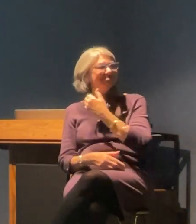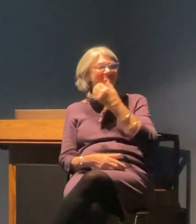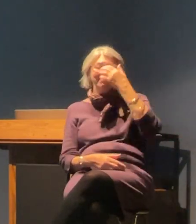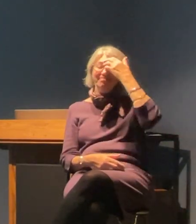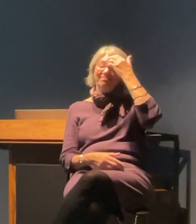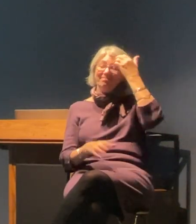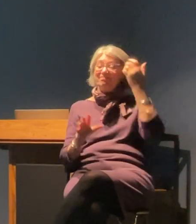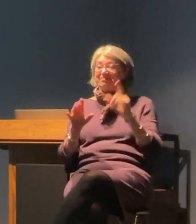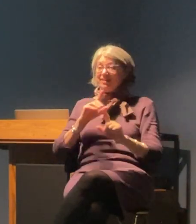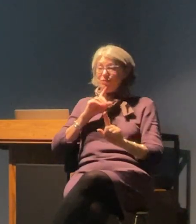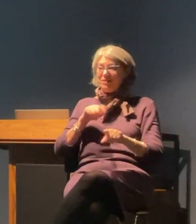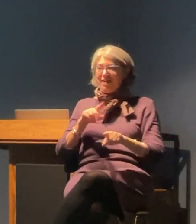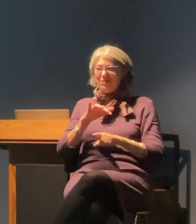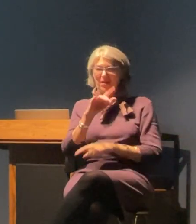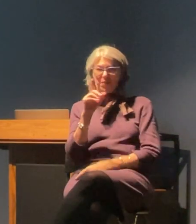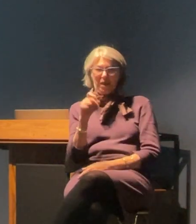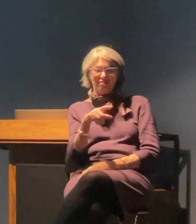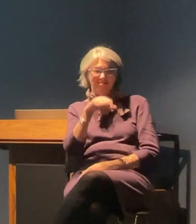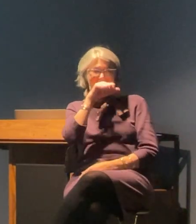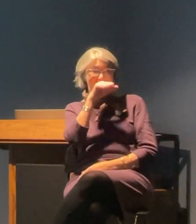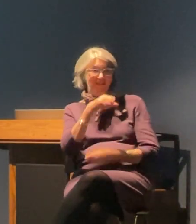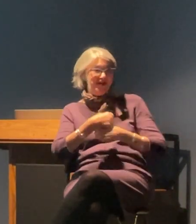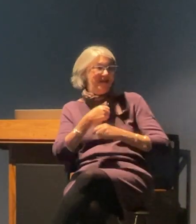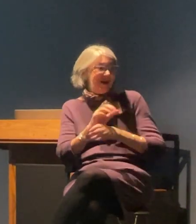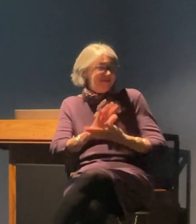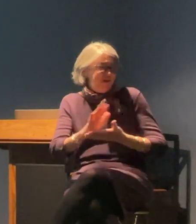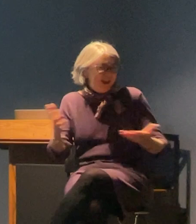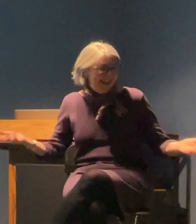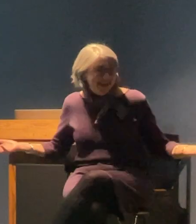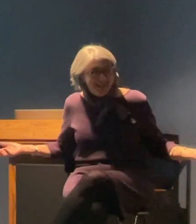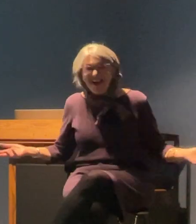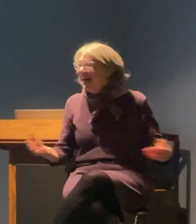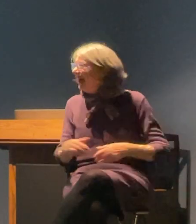So to that question, I would love to make a movie. In